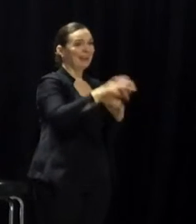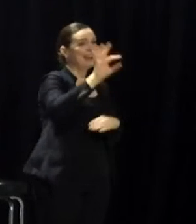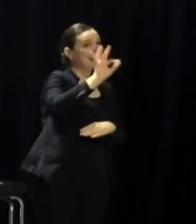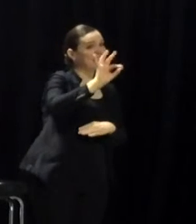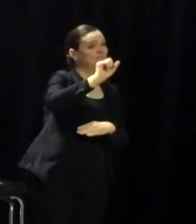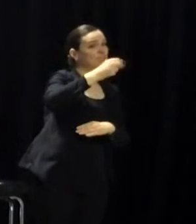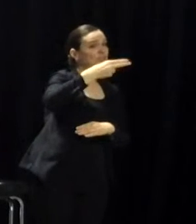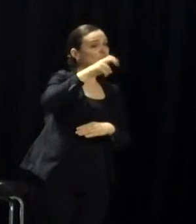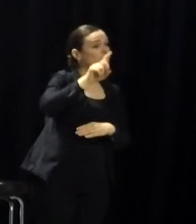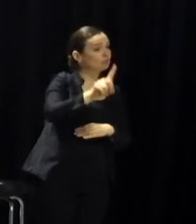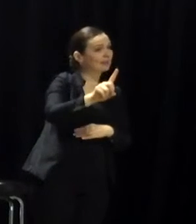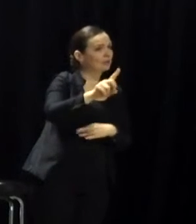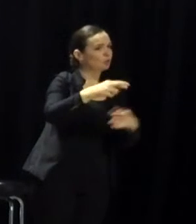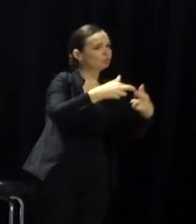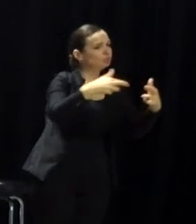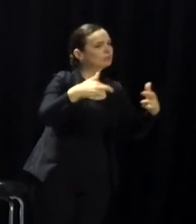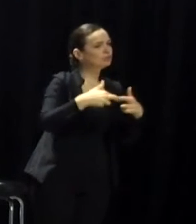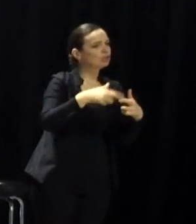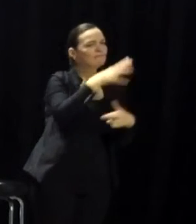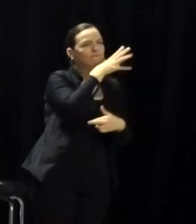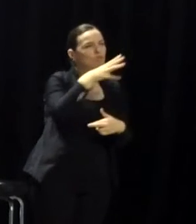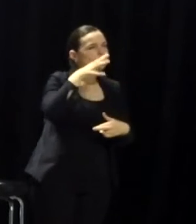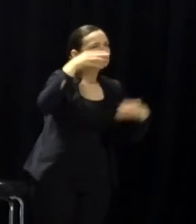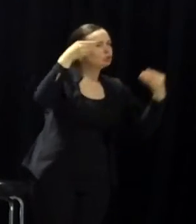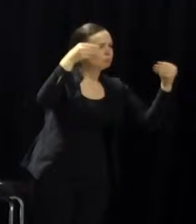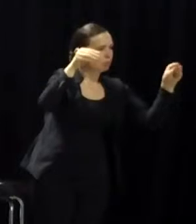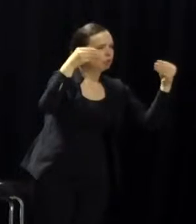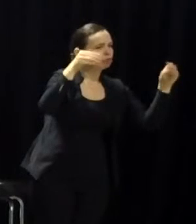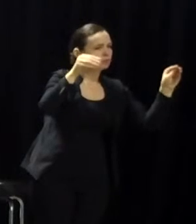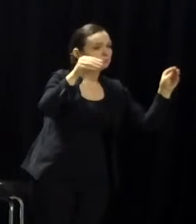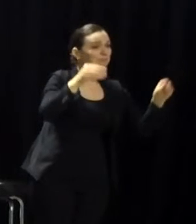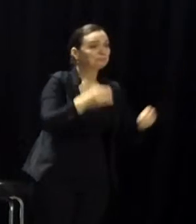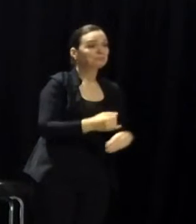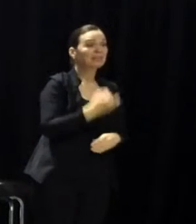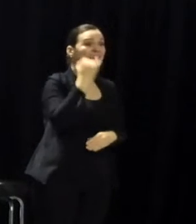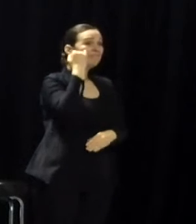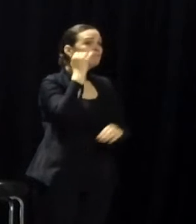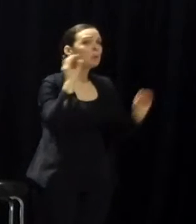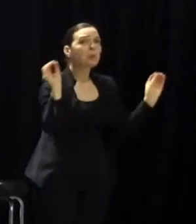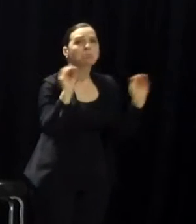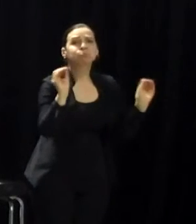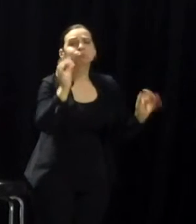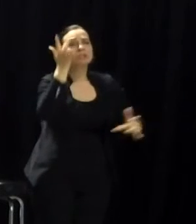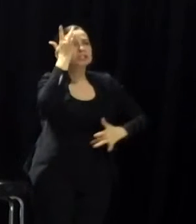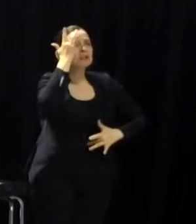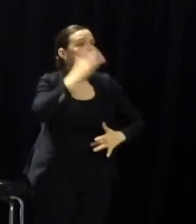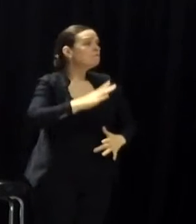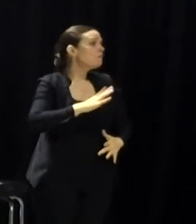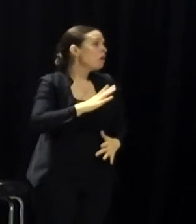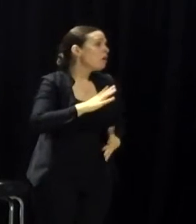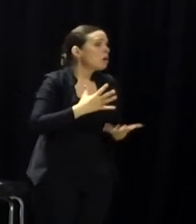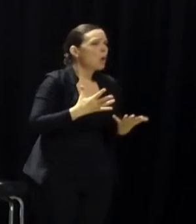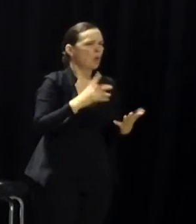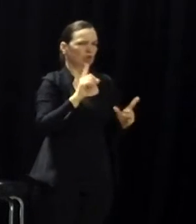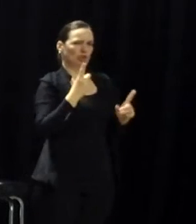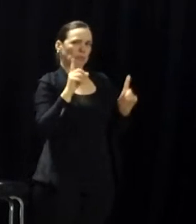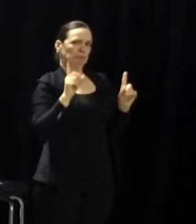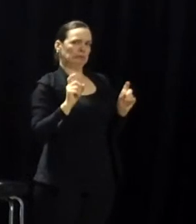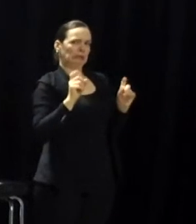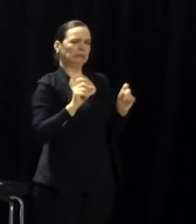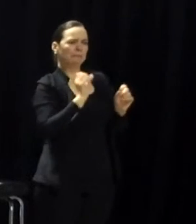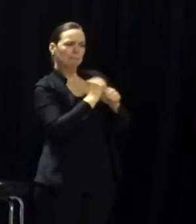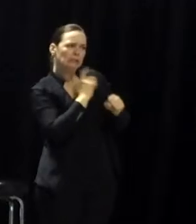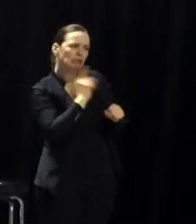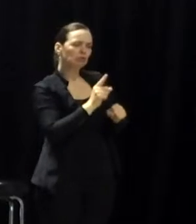test. If you're asymptomatic, you're not showing symptoms, we have our asymptomatic rapid testing going on at the On Center again